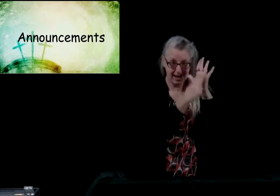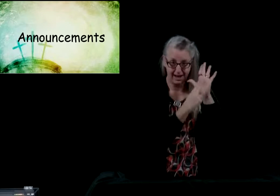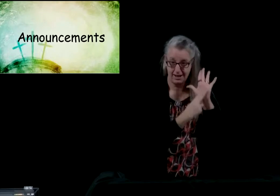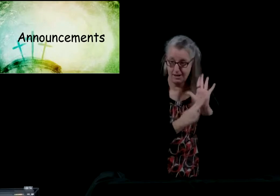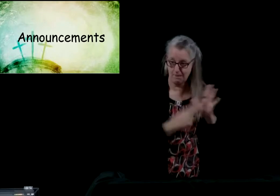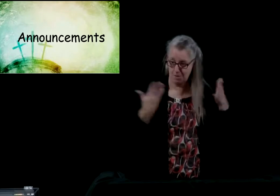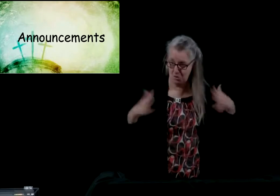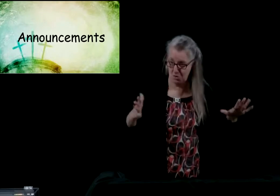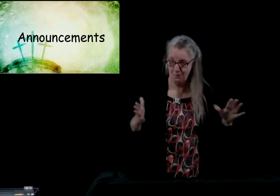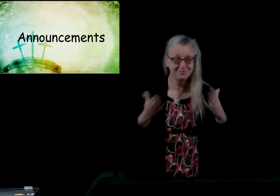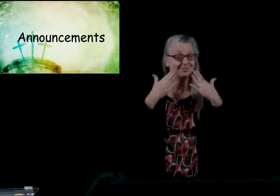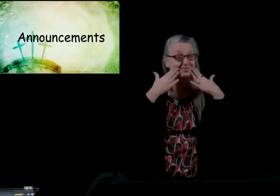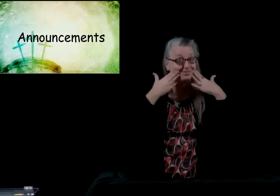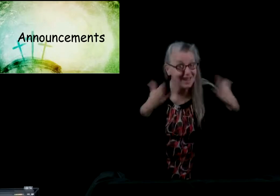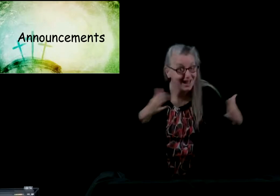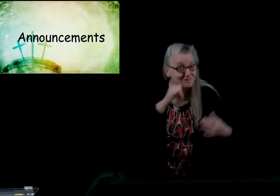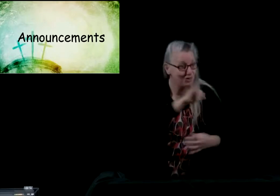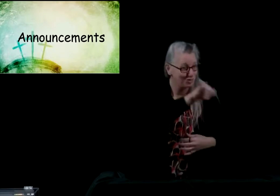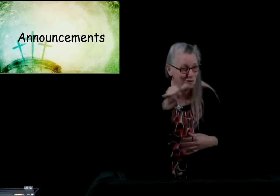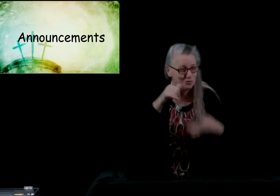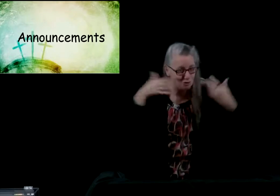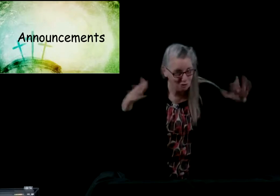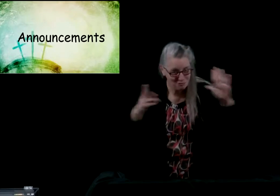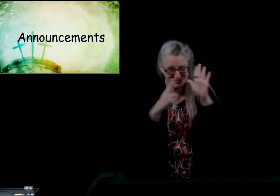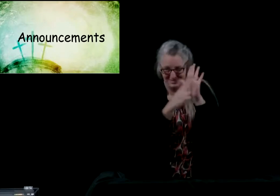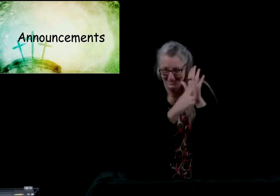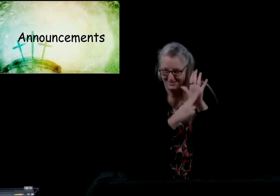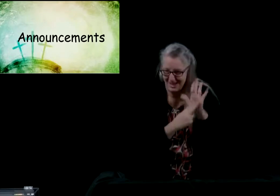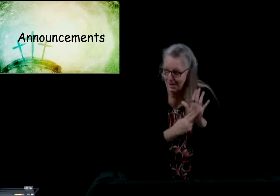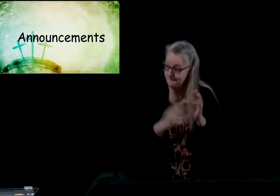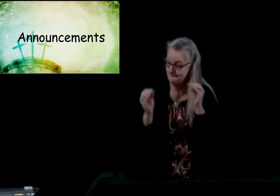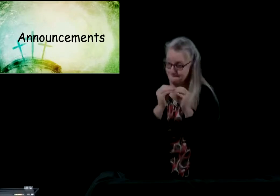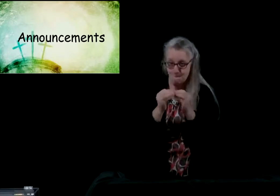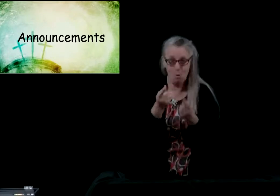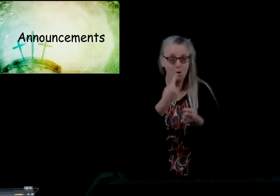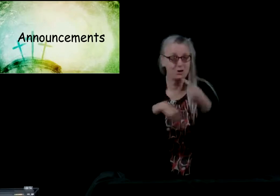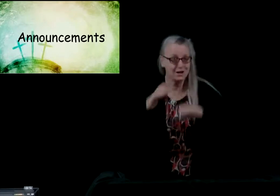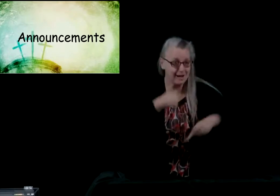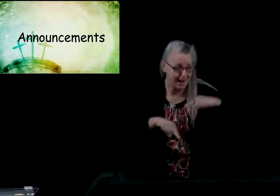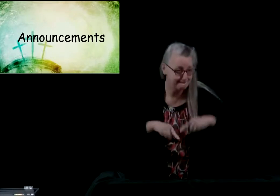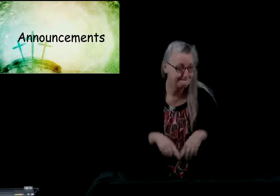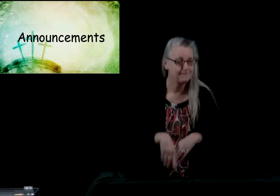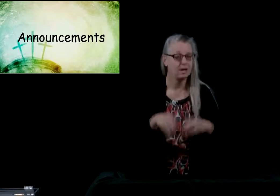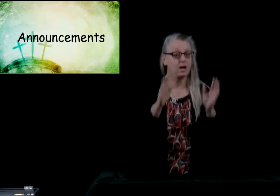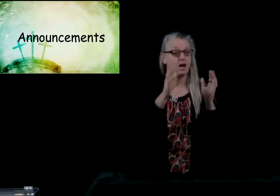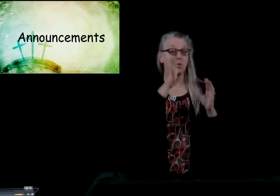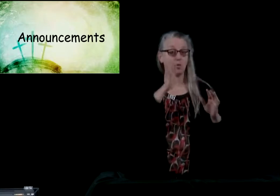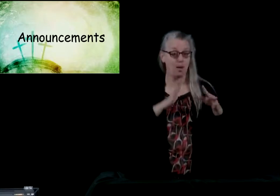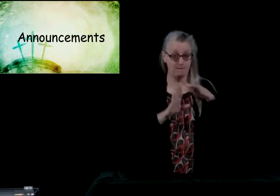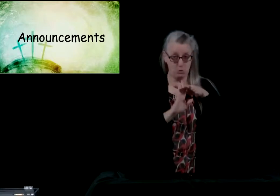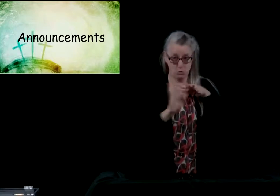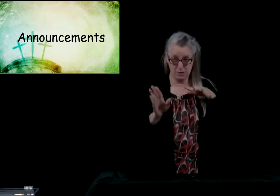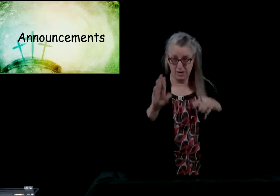seen some people sign up already, and thank you for that, who have already signed up. Thank you for that. More are